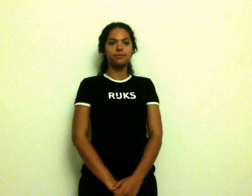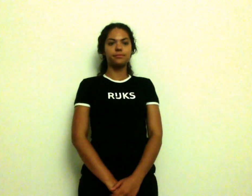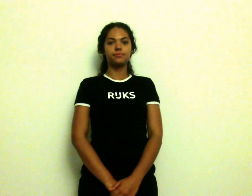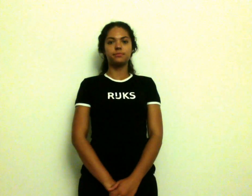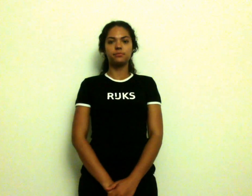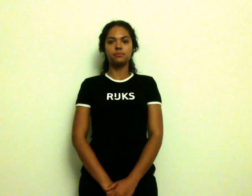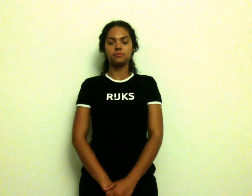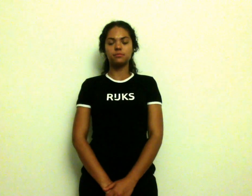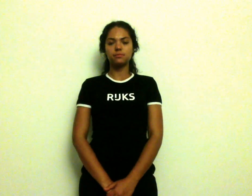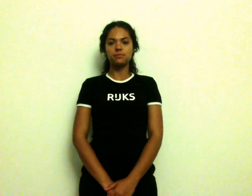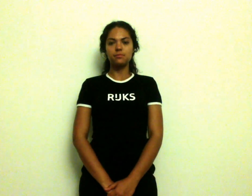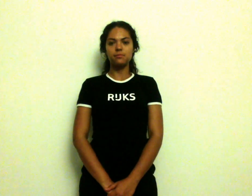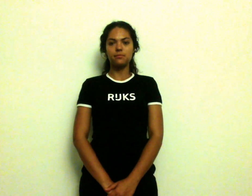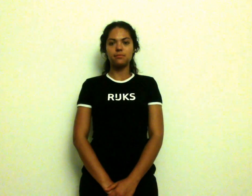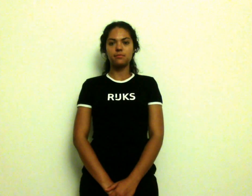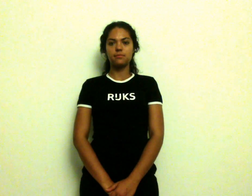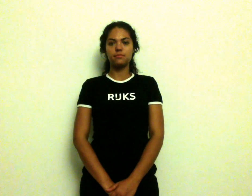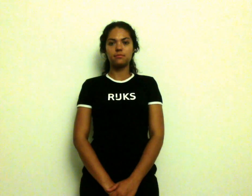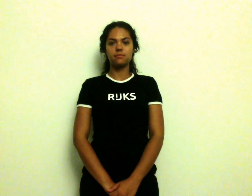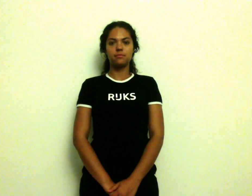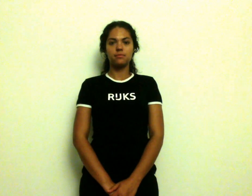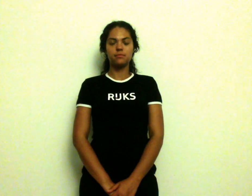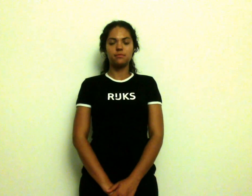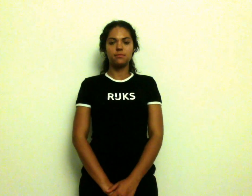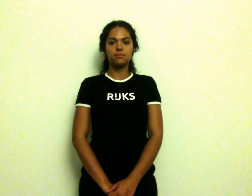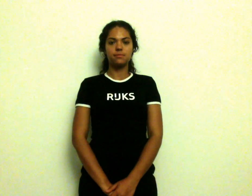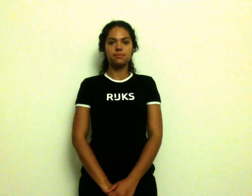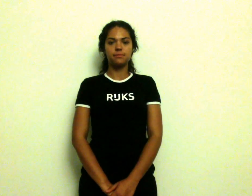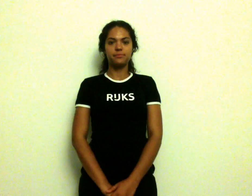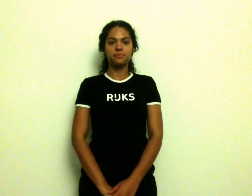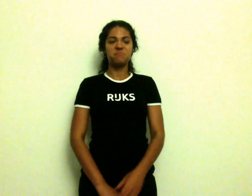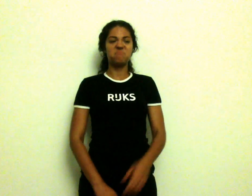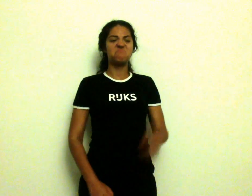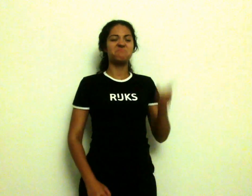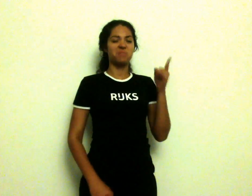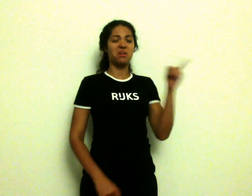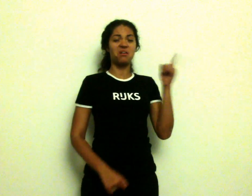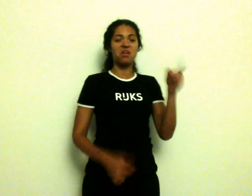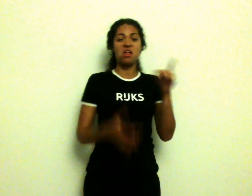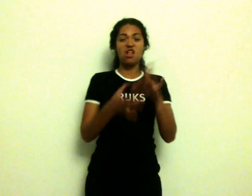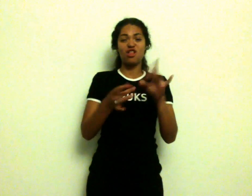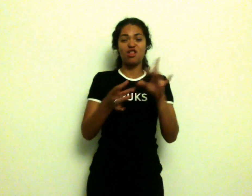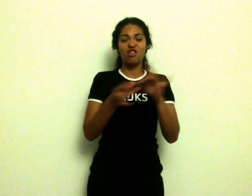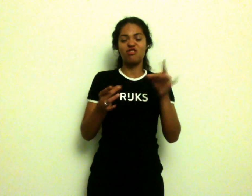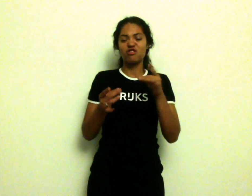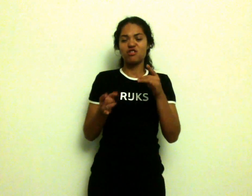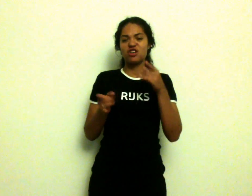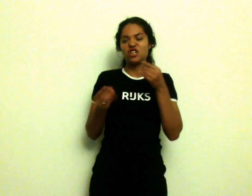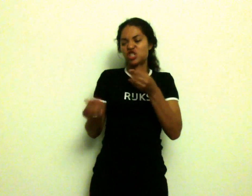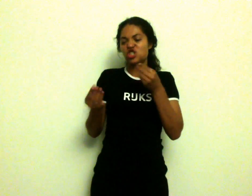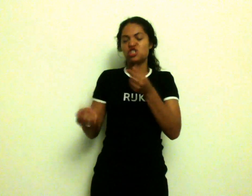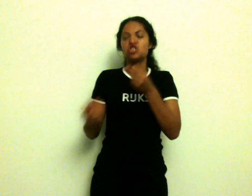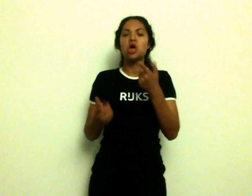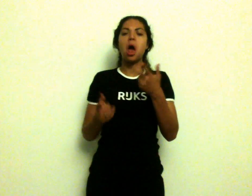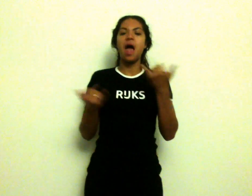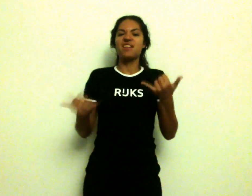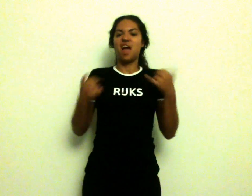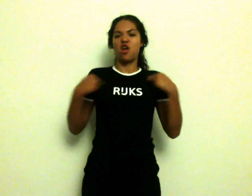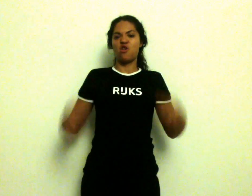those satirists who looks at reality and then mocks our own duplicities. Listen to what he says about contemporary